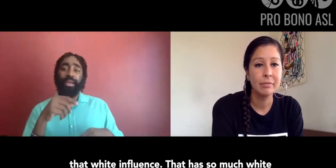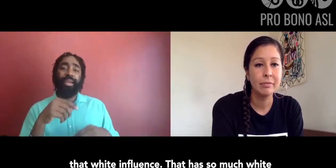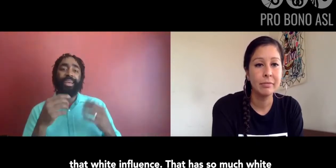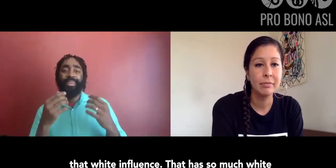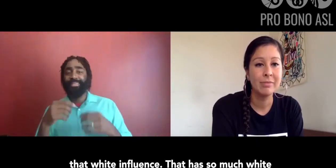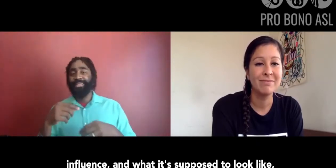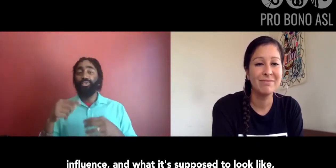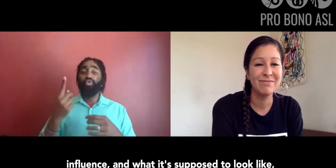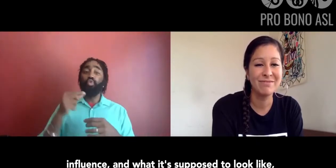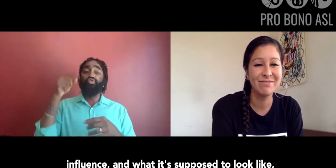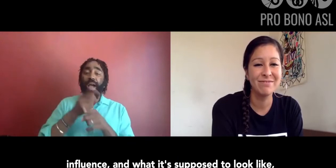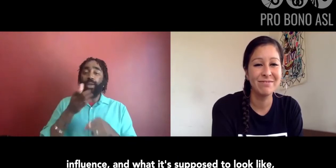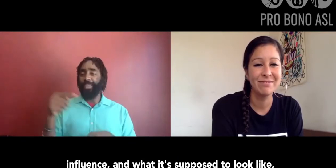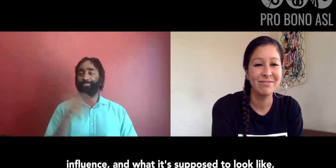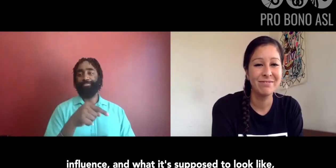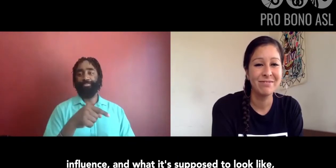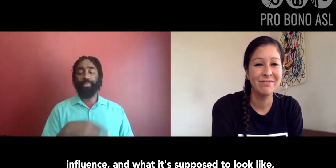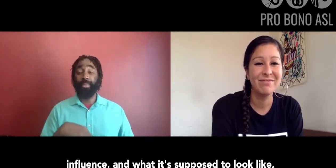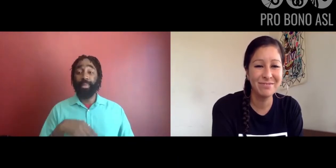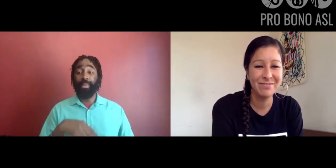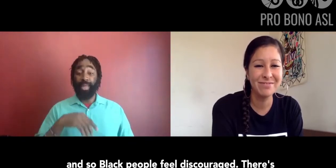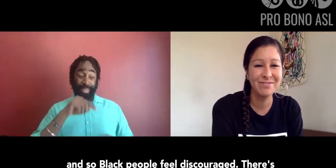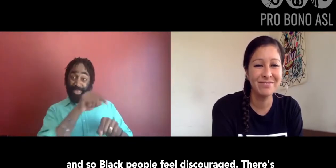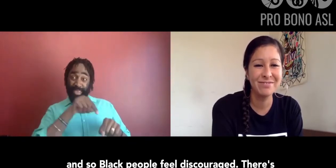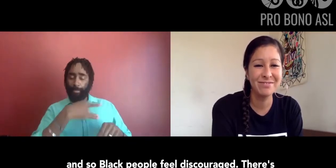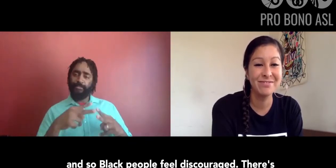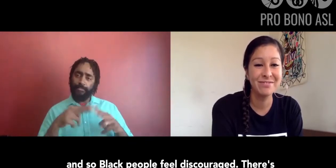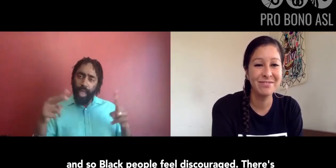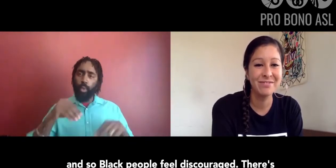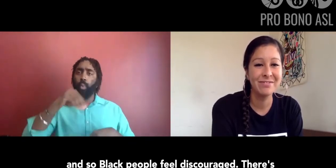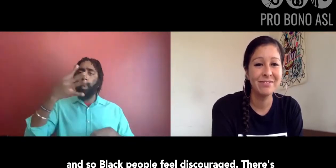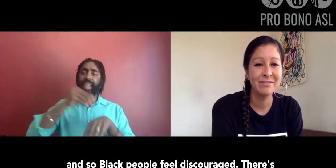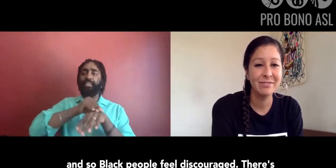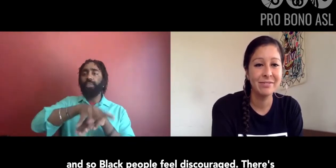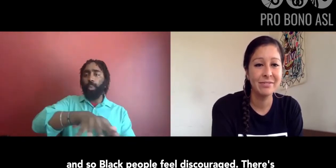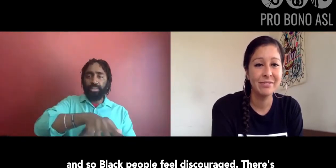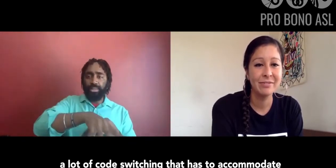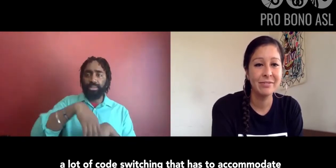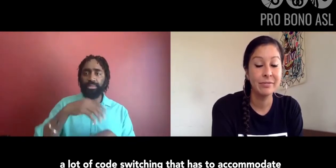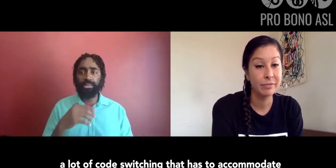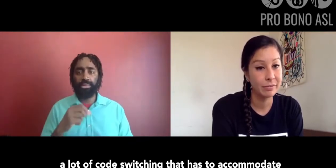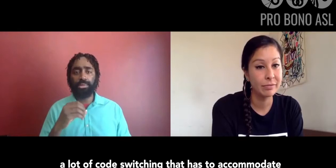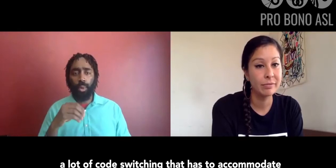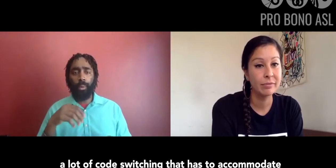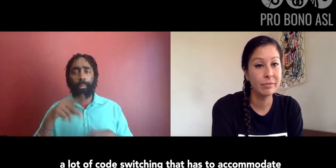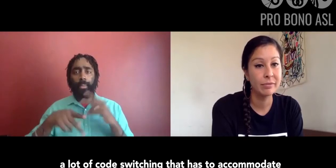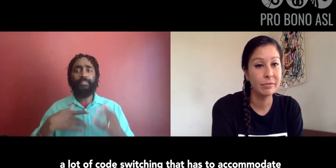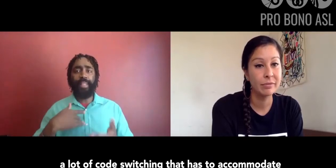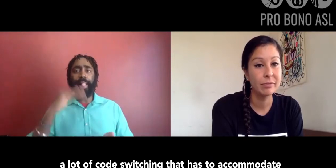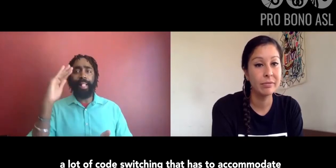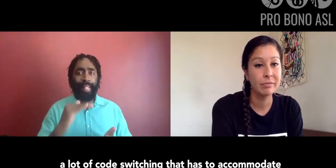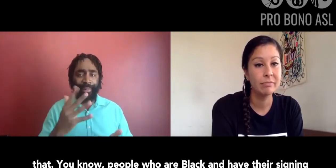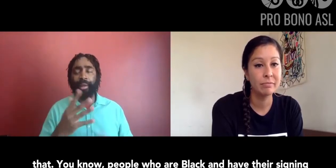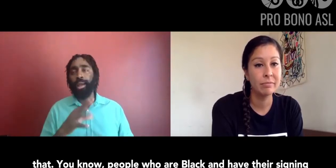influence, that has so much white influence in what it's supposed to look like. And so Black people feel discouraged. There's a lot of code switching that has